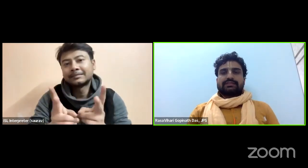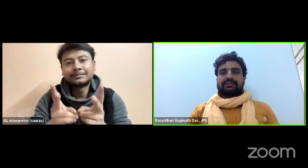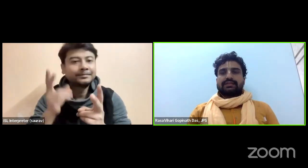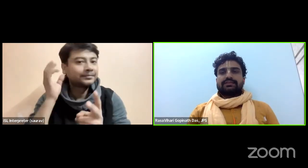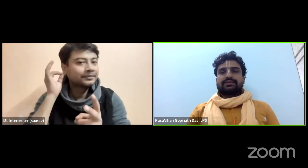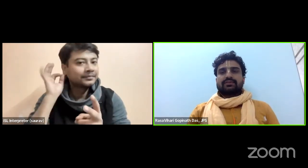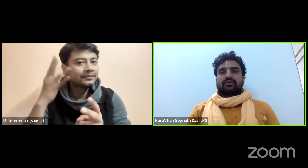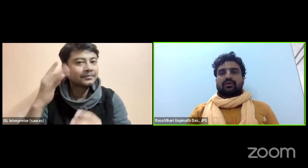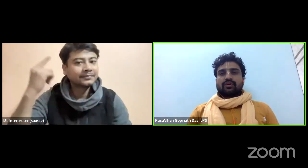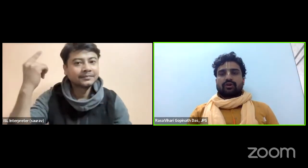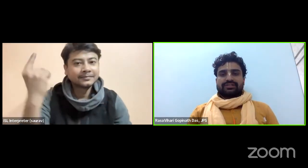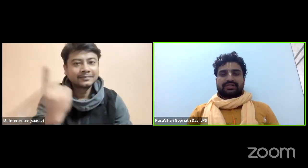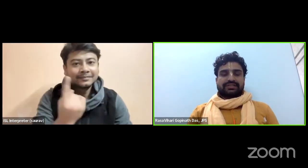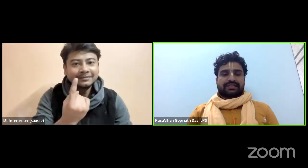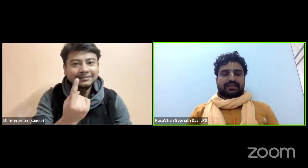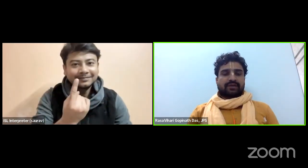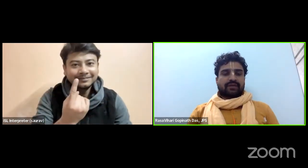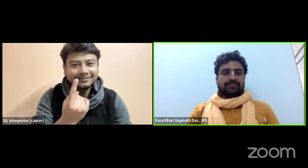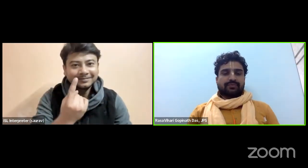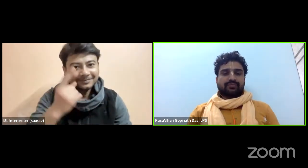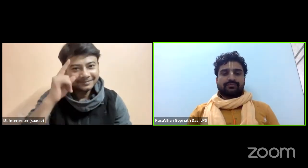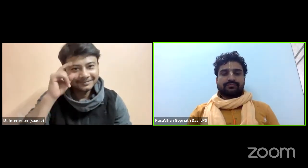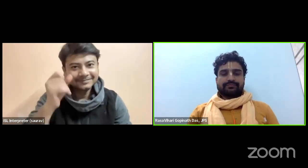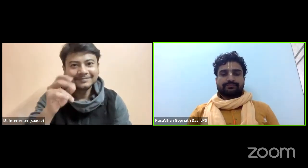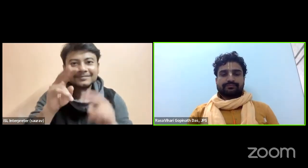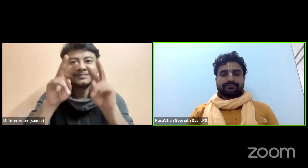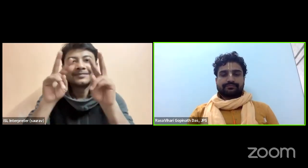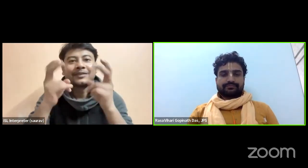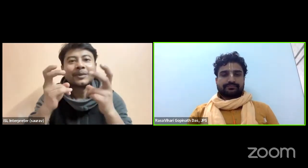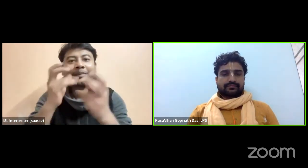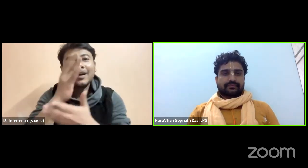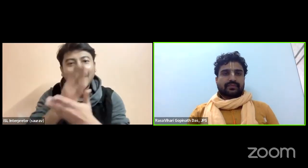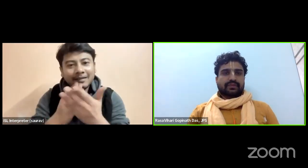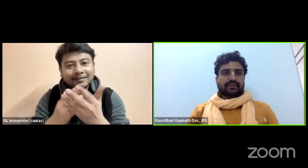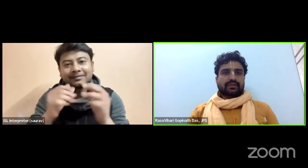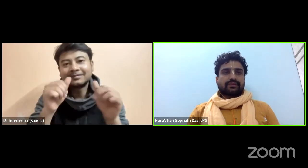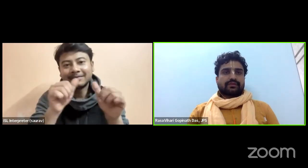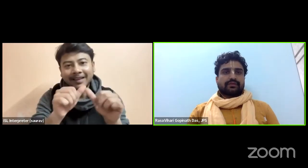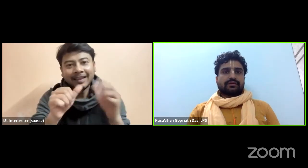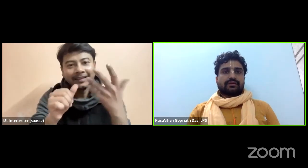This is a series on Lord Sri Chaitanya Mahaprabhu,